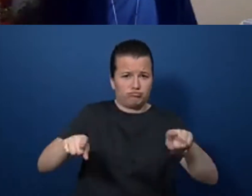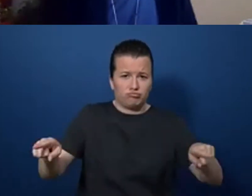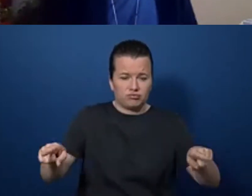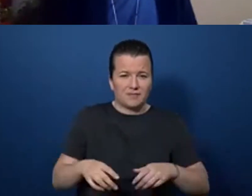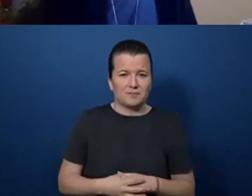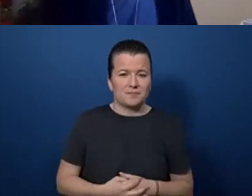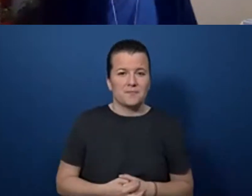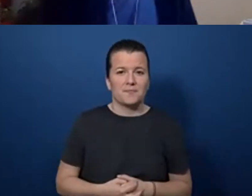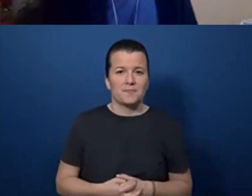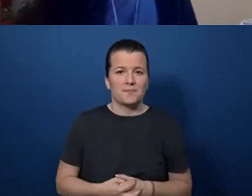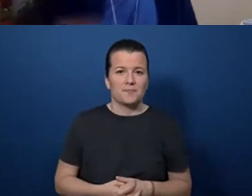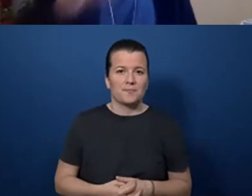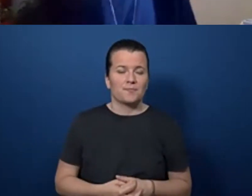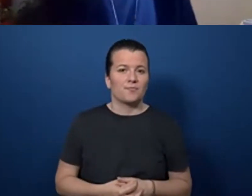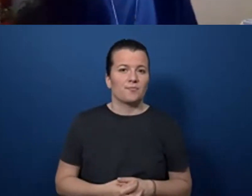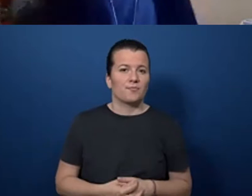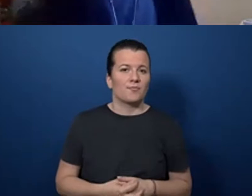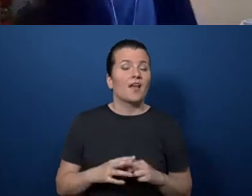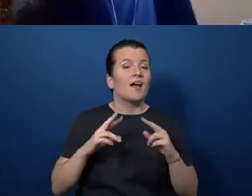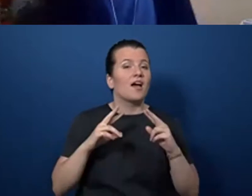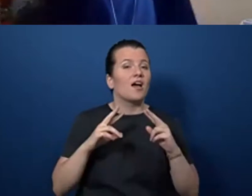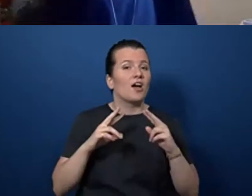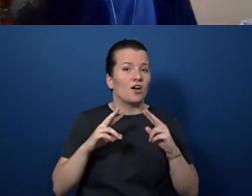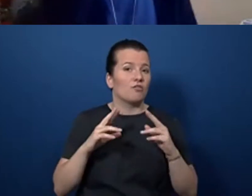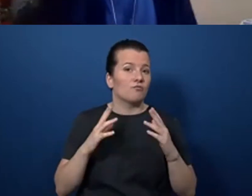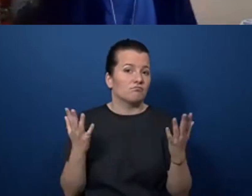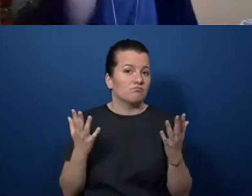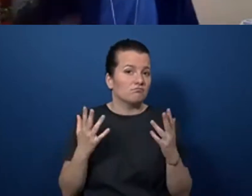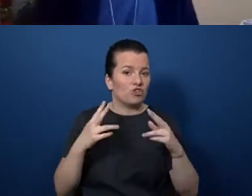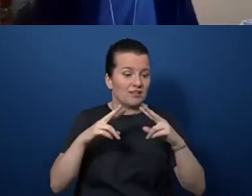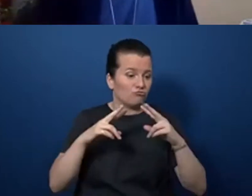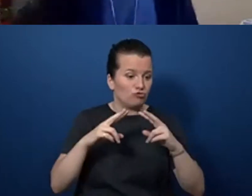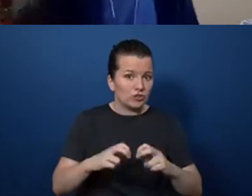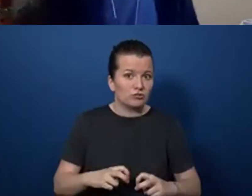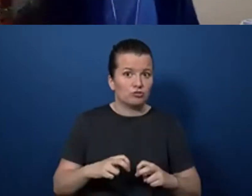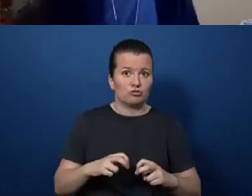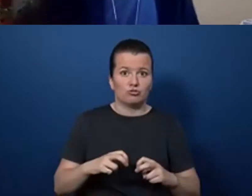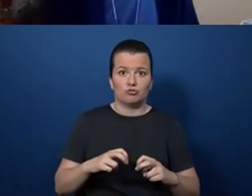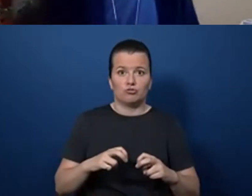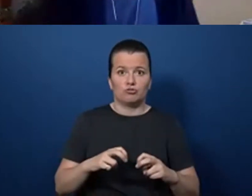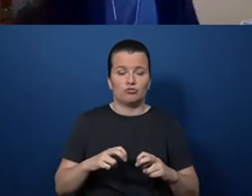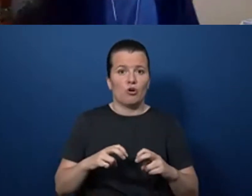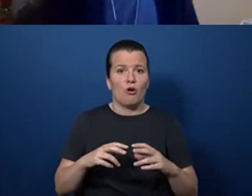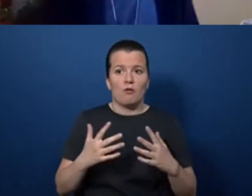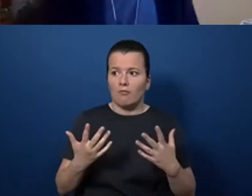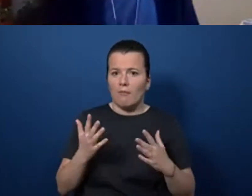about research and involvement in these interventions being an